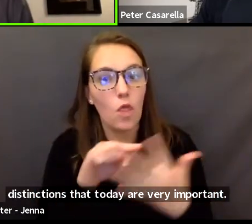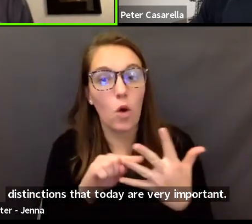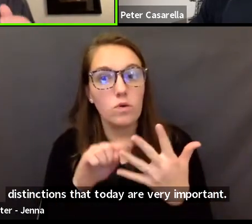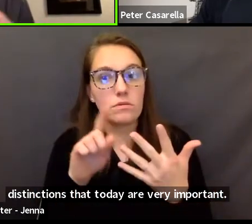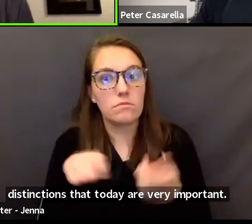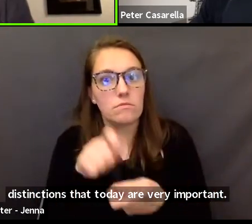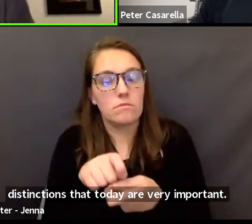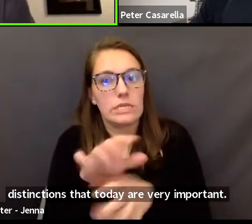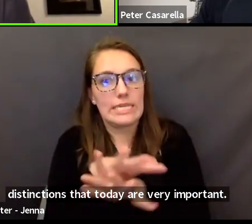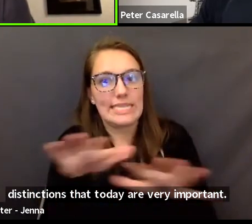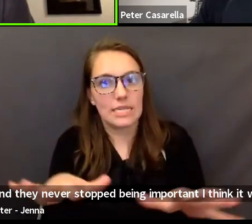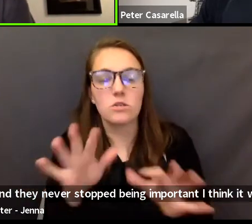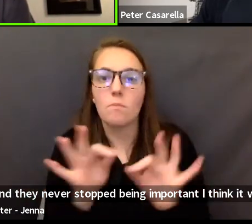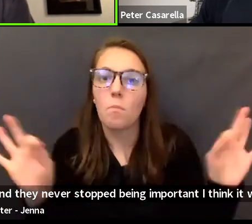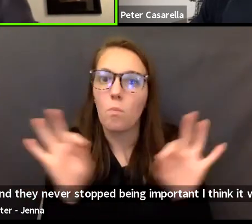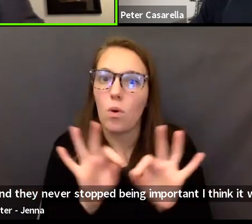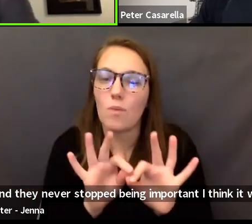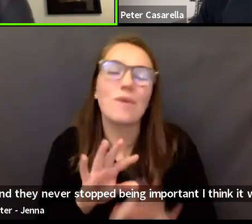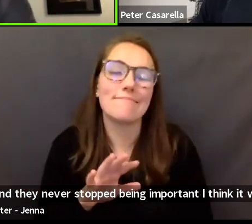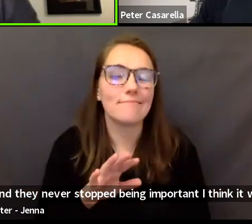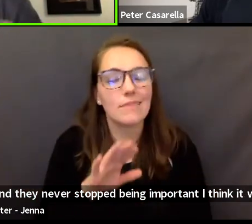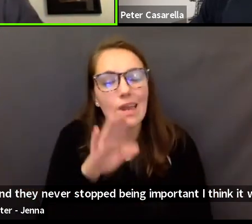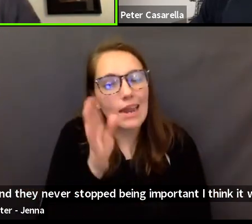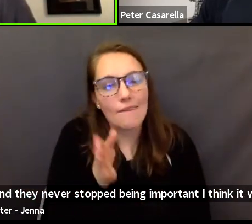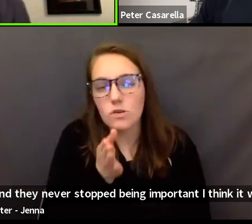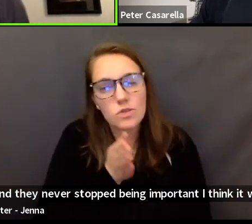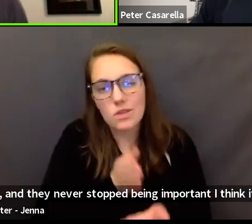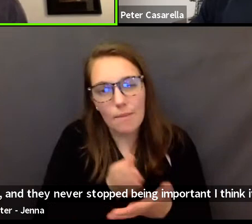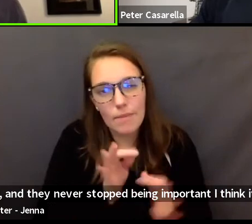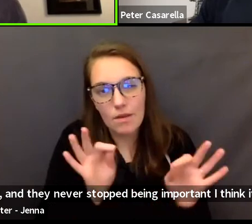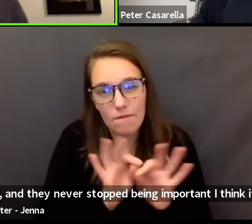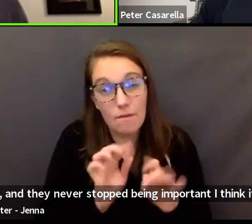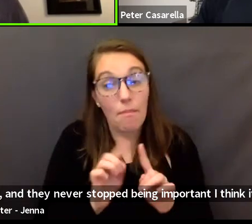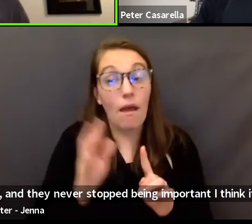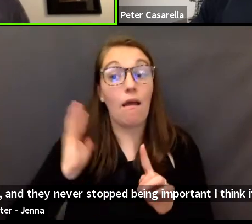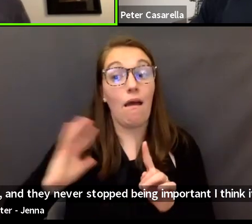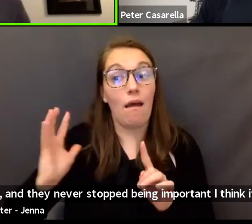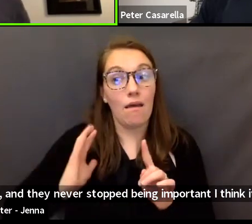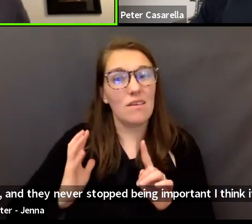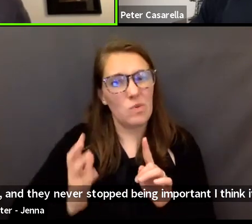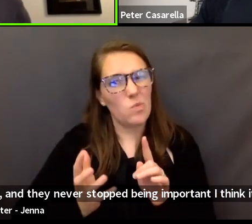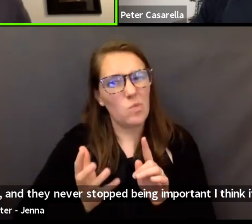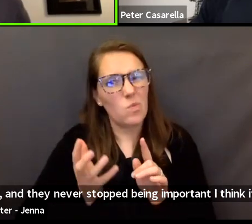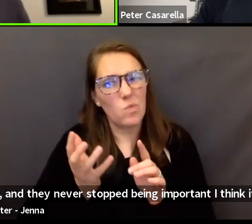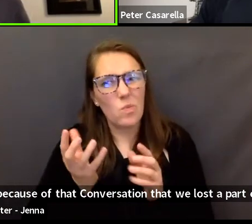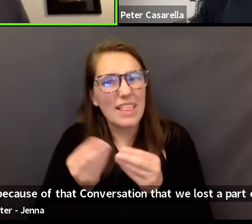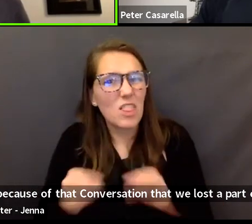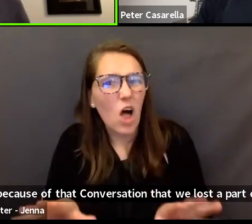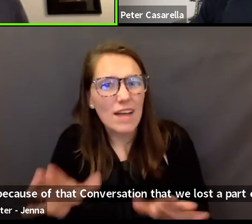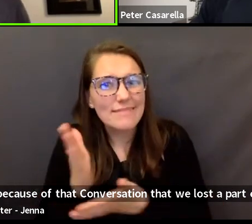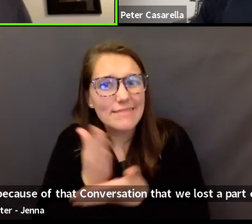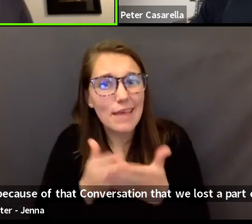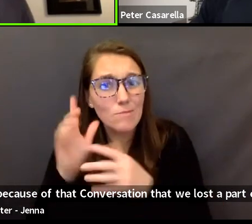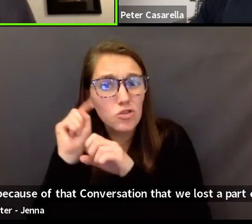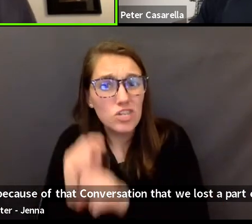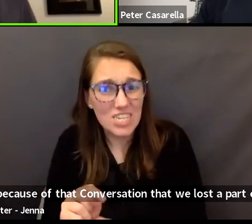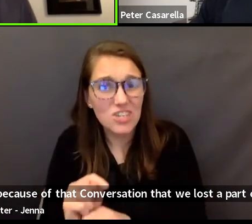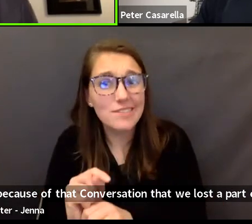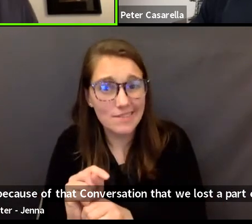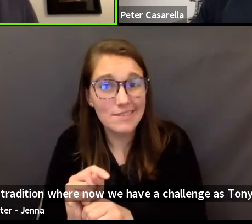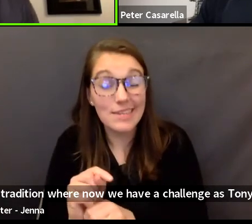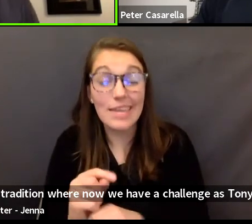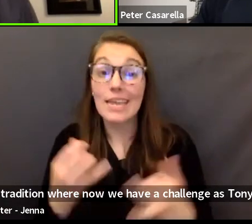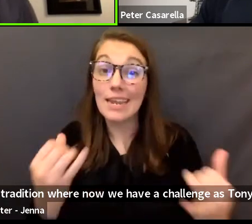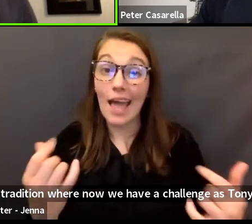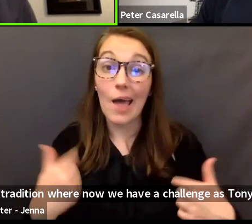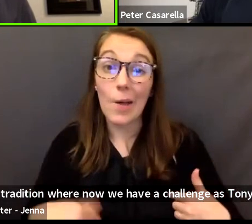being important. I think it was because of that conversation that we lost a part of the tradition, where now we have a challenge as